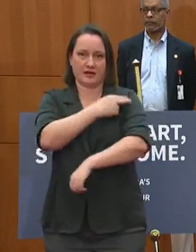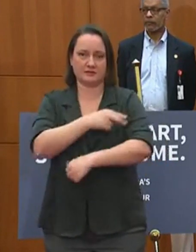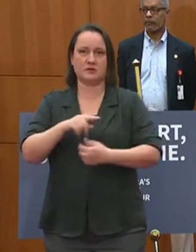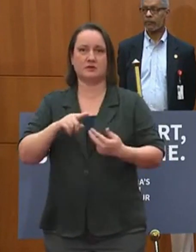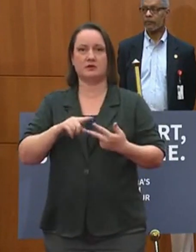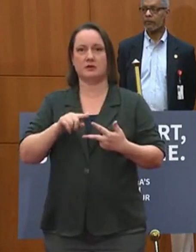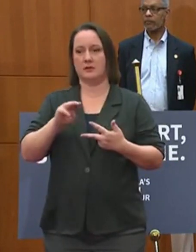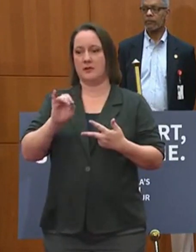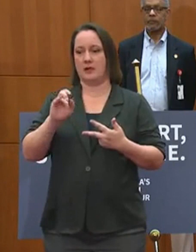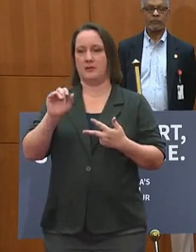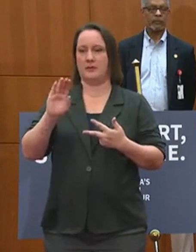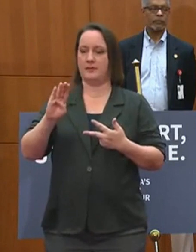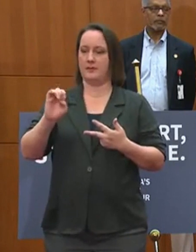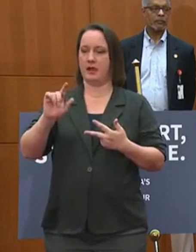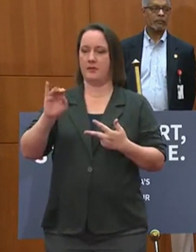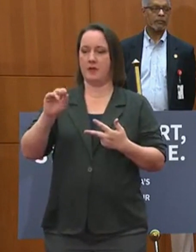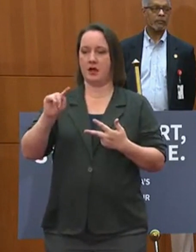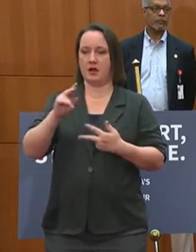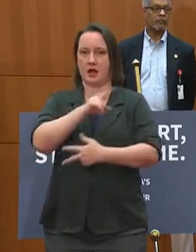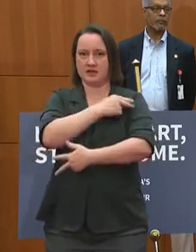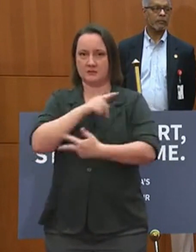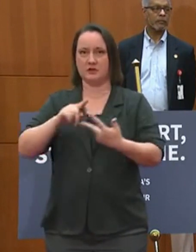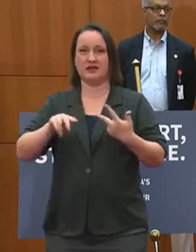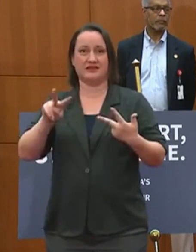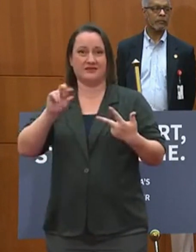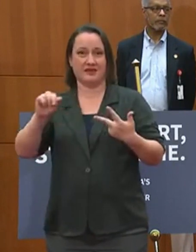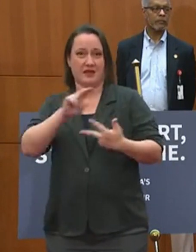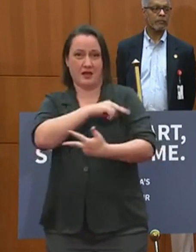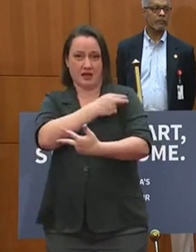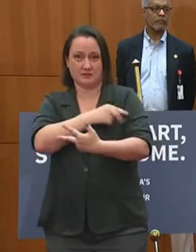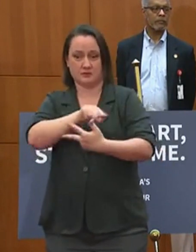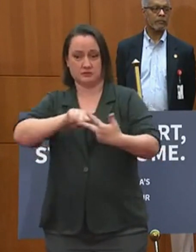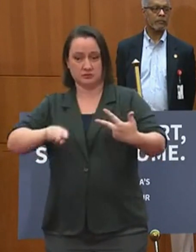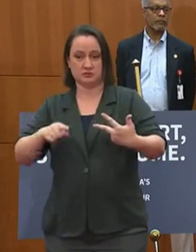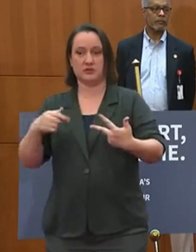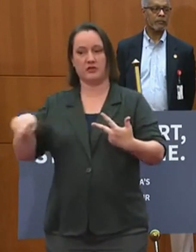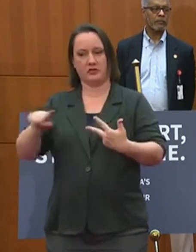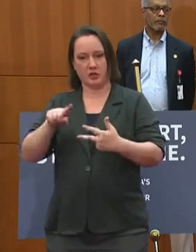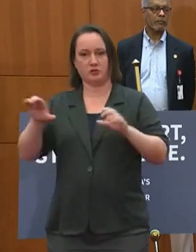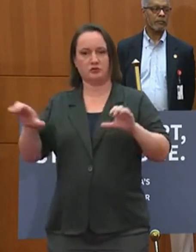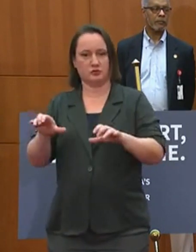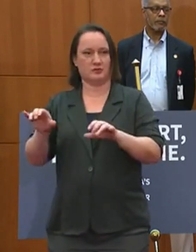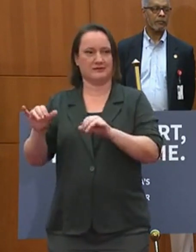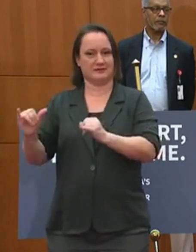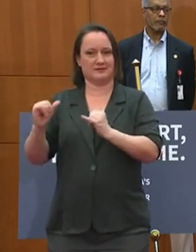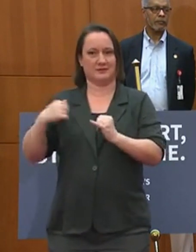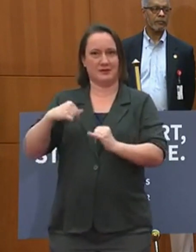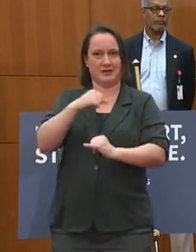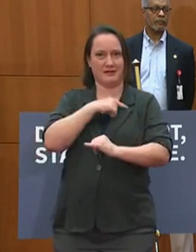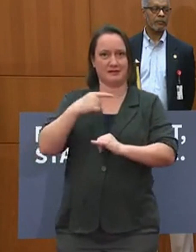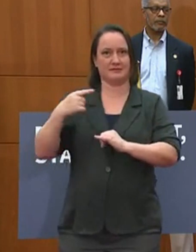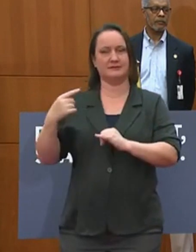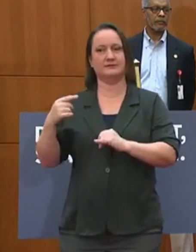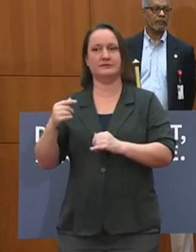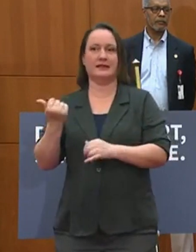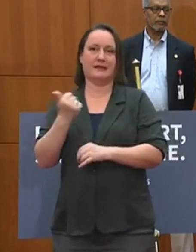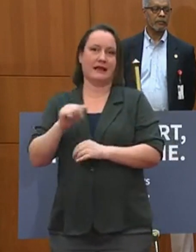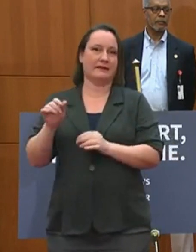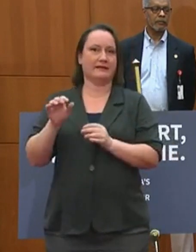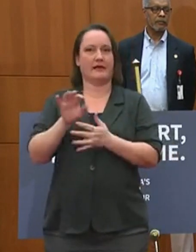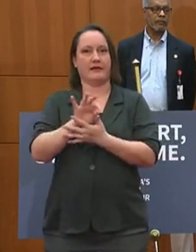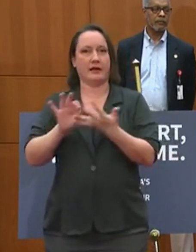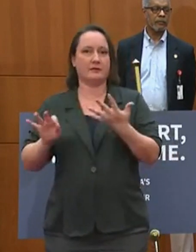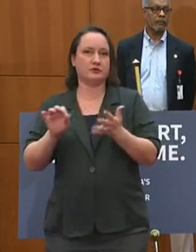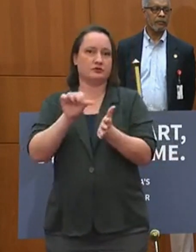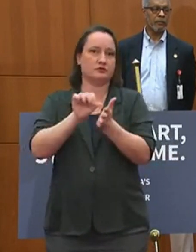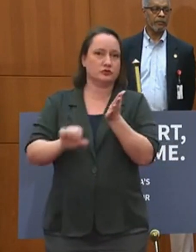VA hospitals here in the Commonwealth. And they are engaged in similar exercises, in suspending elective procedures as well